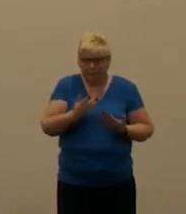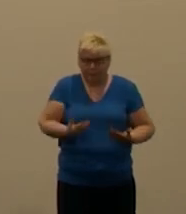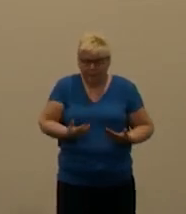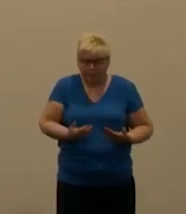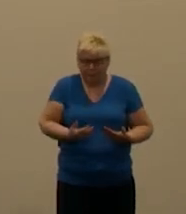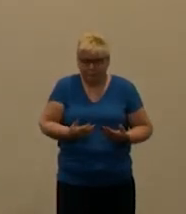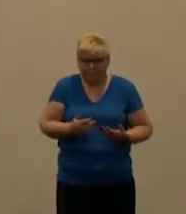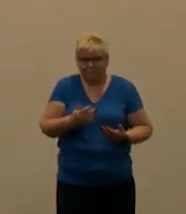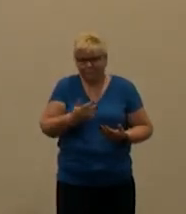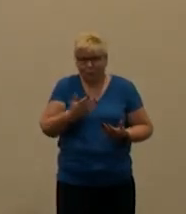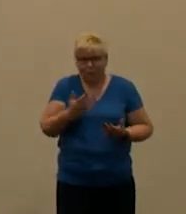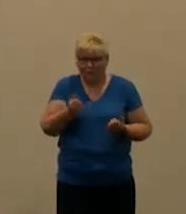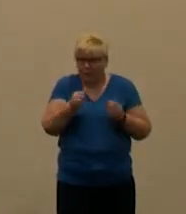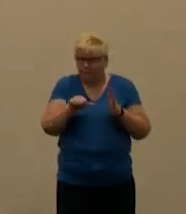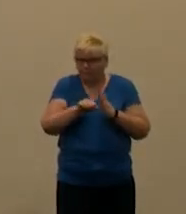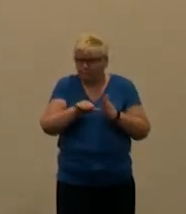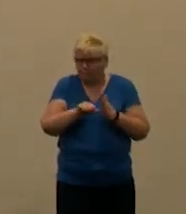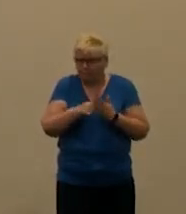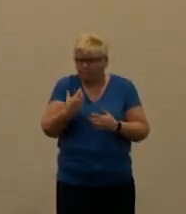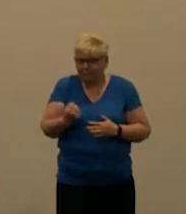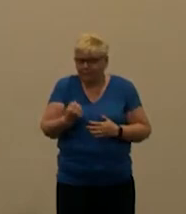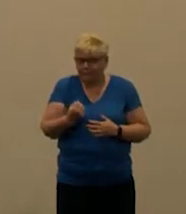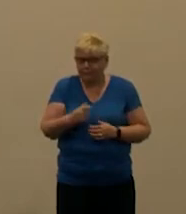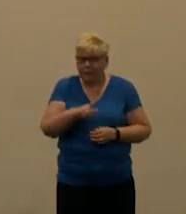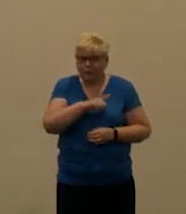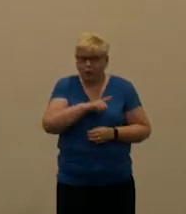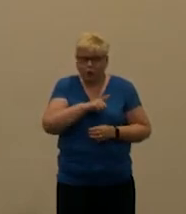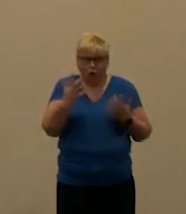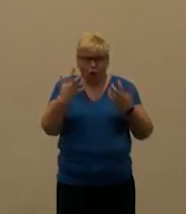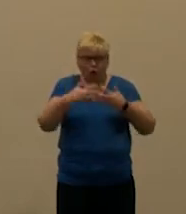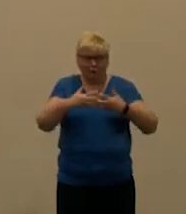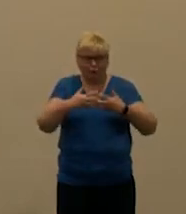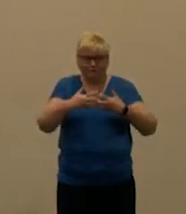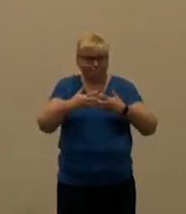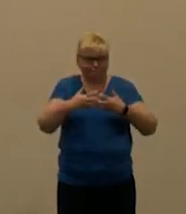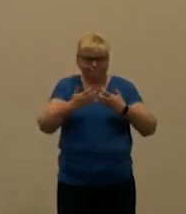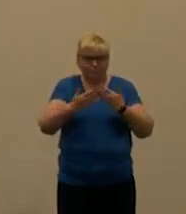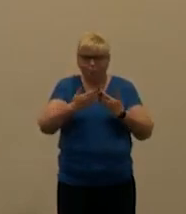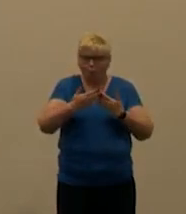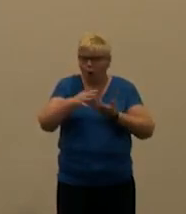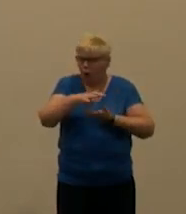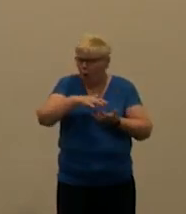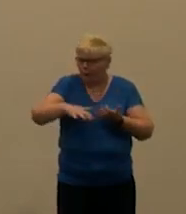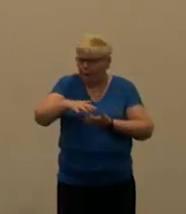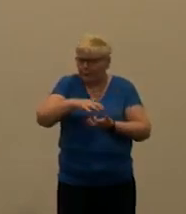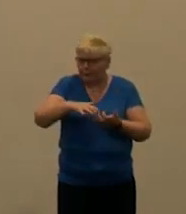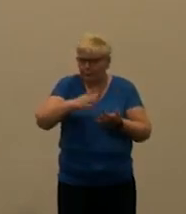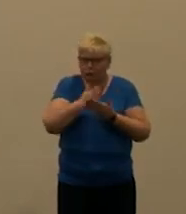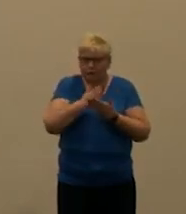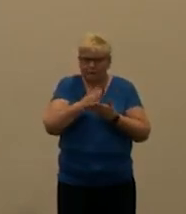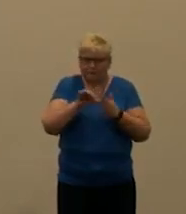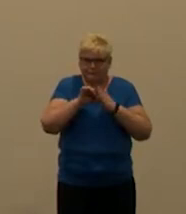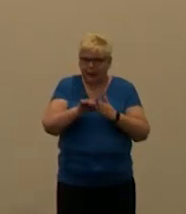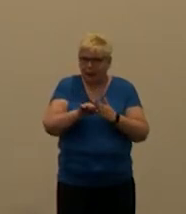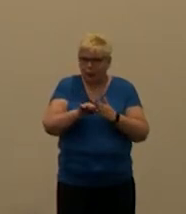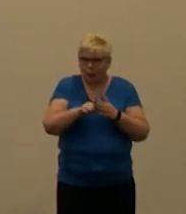some problems because the configuration is more complex. It's really hard to